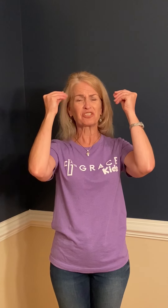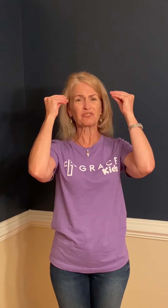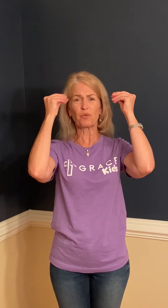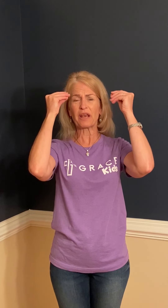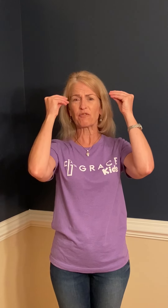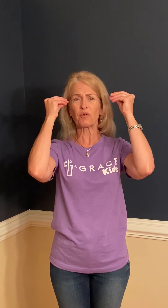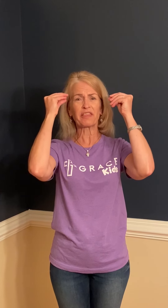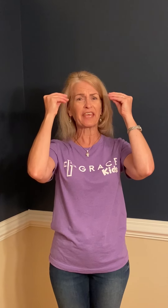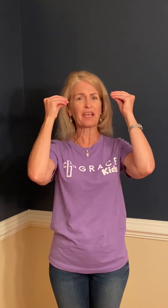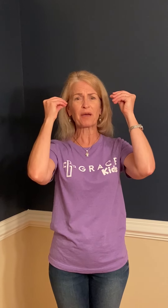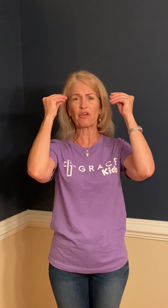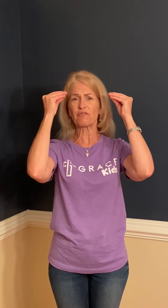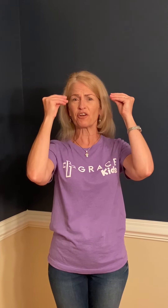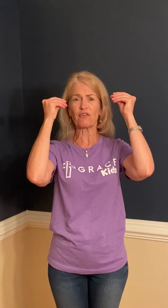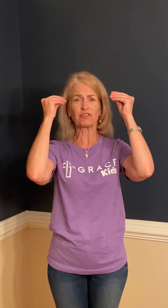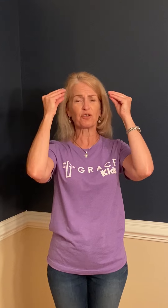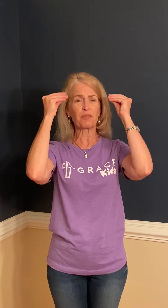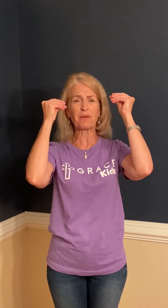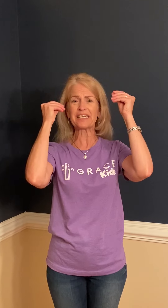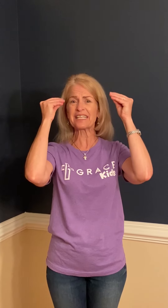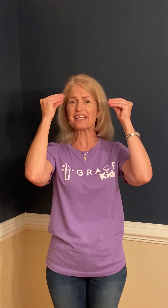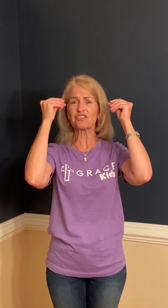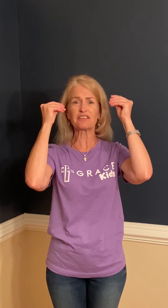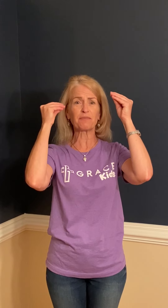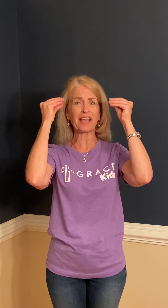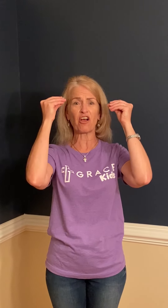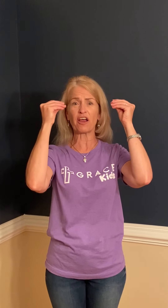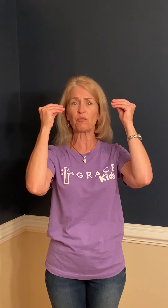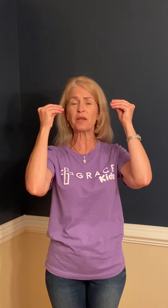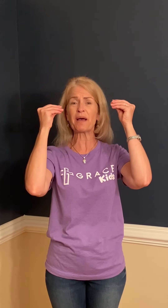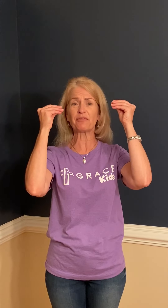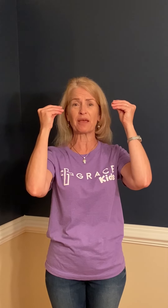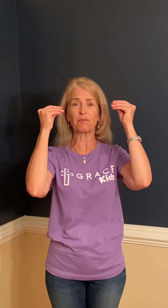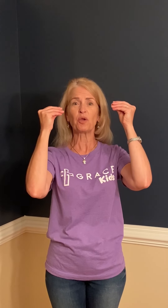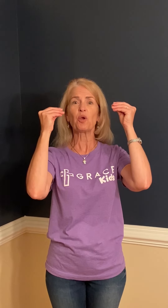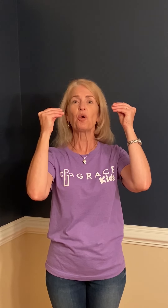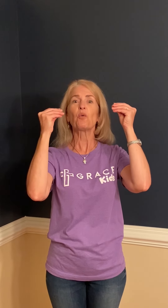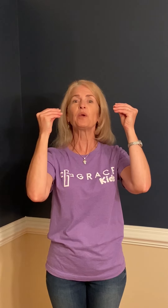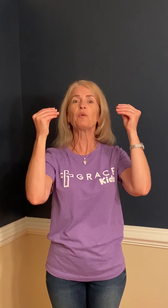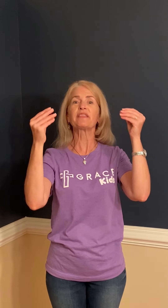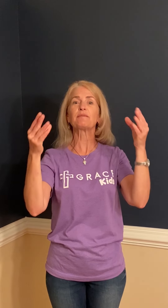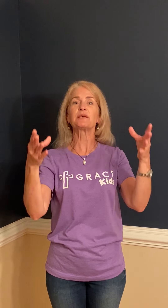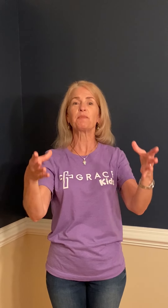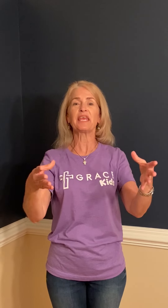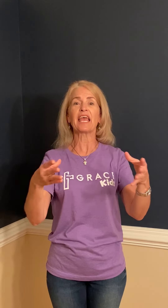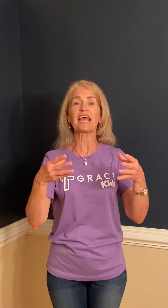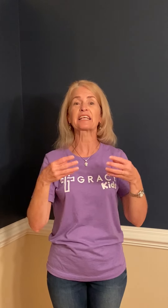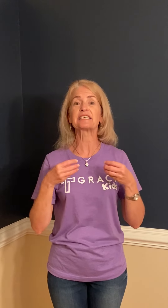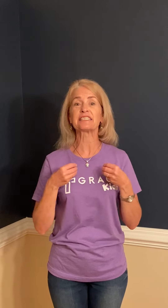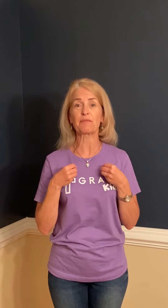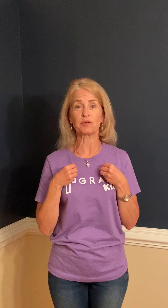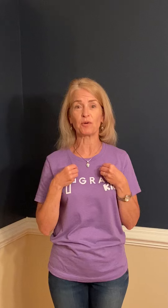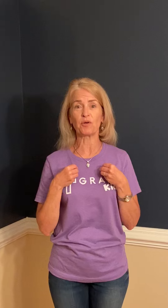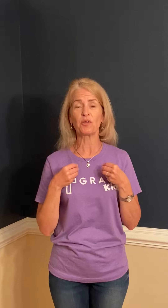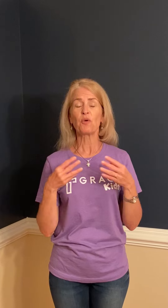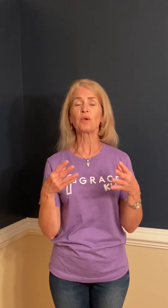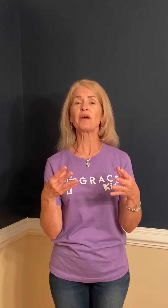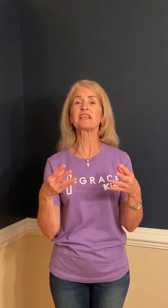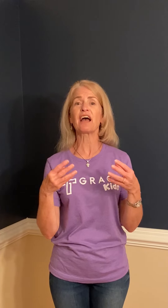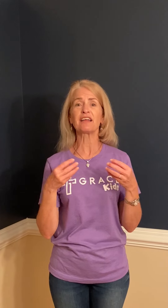just whatever we're thinking about over and over so the meditations of my heart what about them we want them to be acceptable we want god